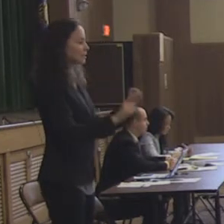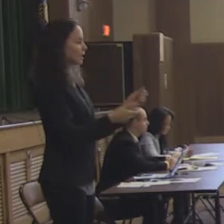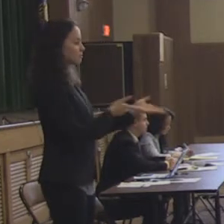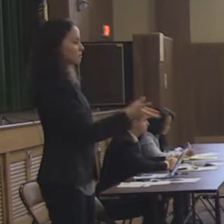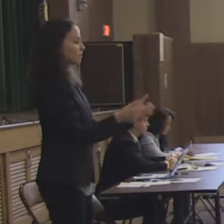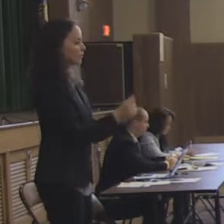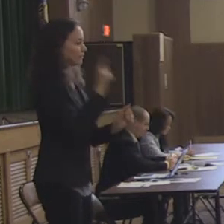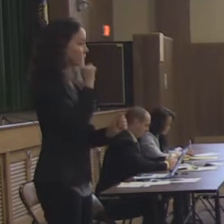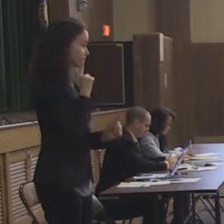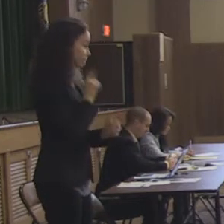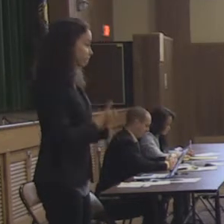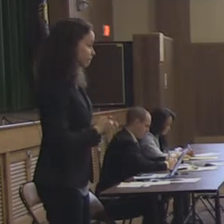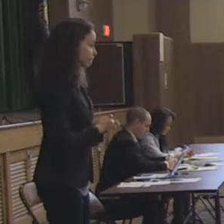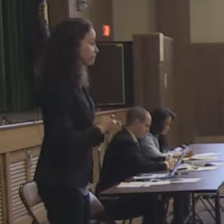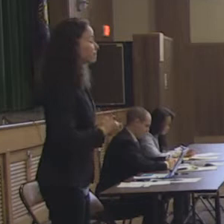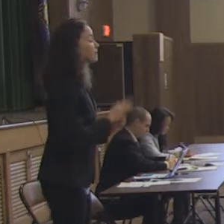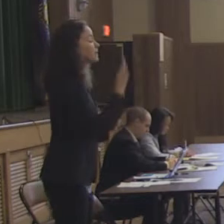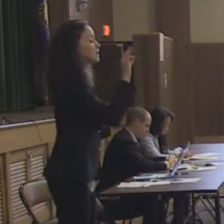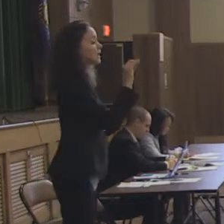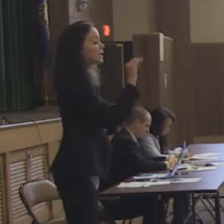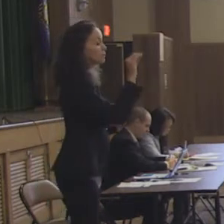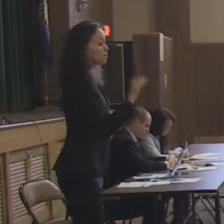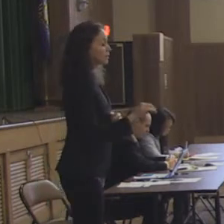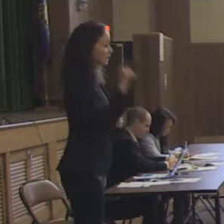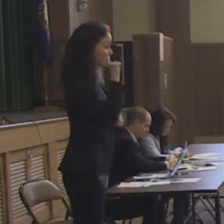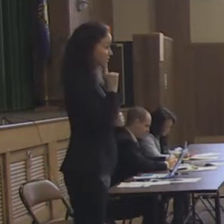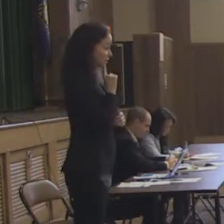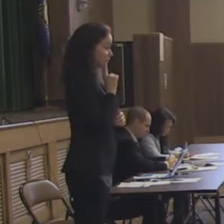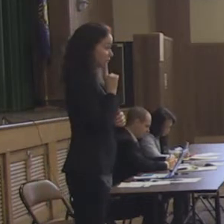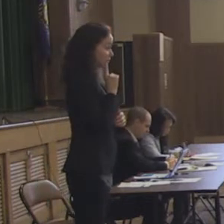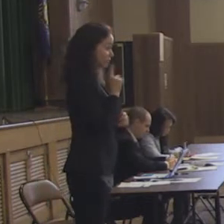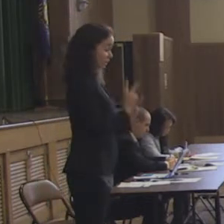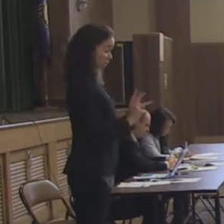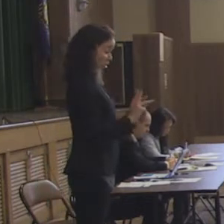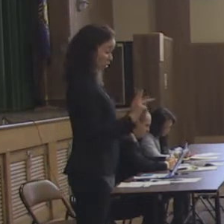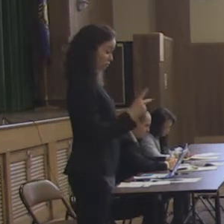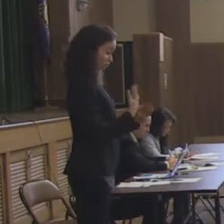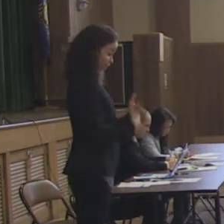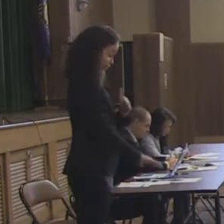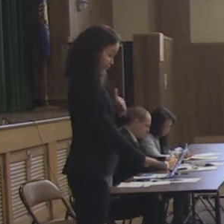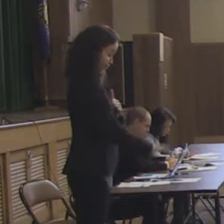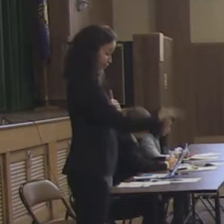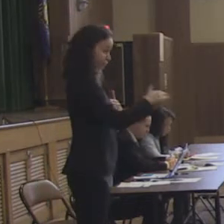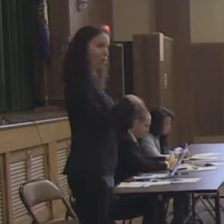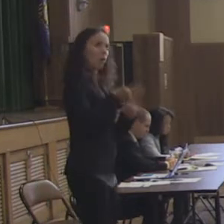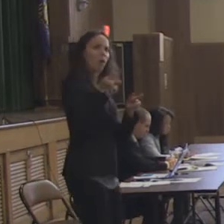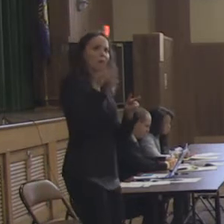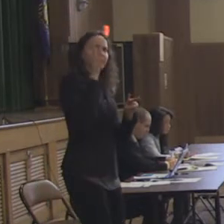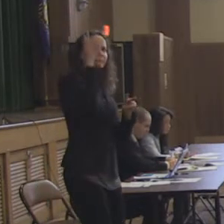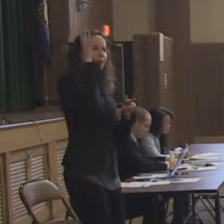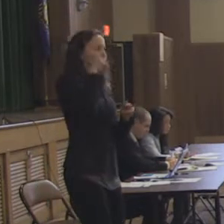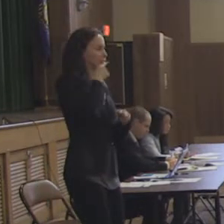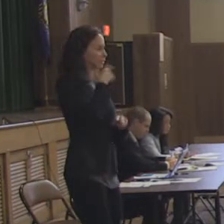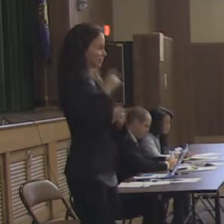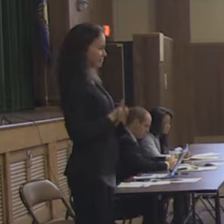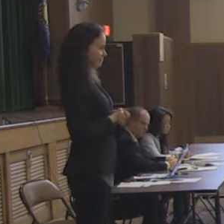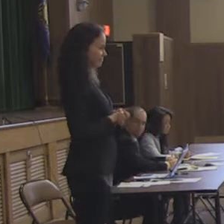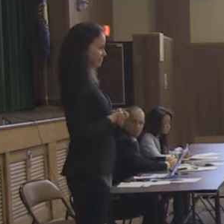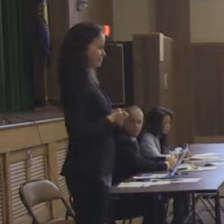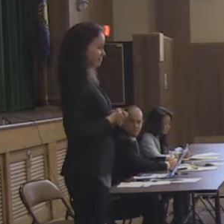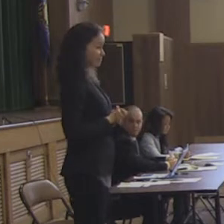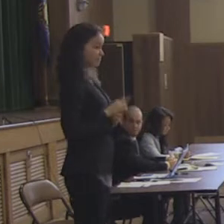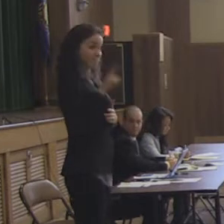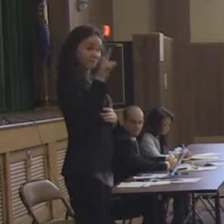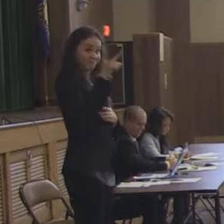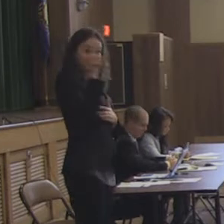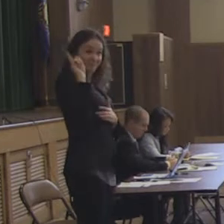About 90% of deaf population have two hearing parents, and 88% of those parents